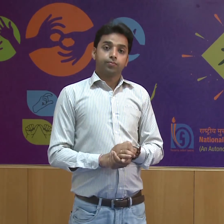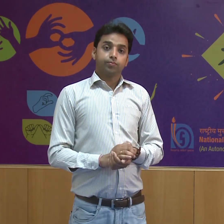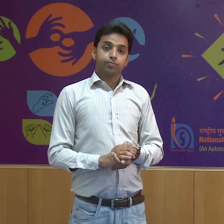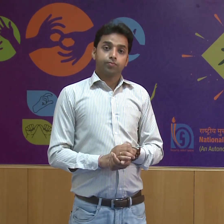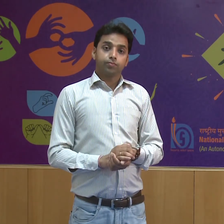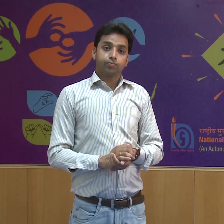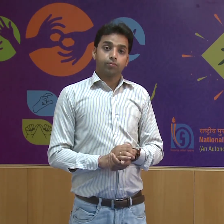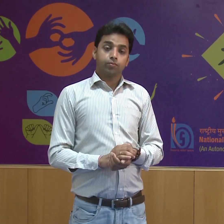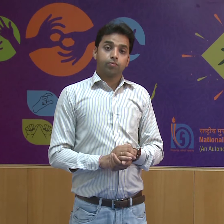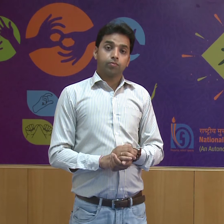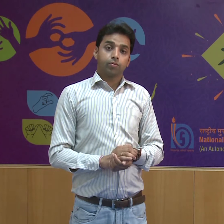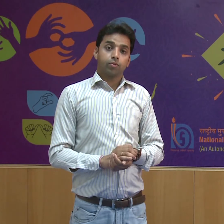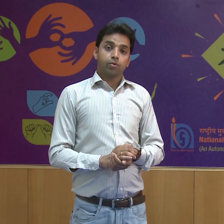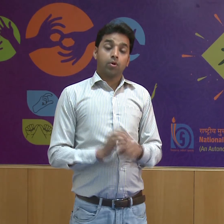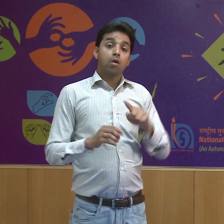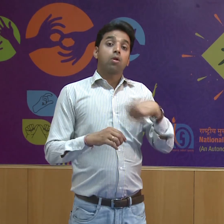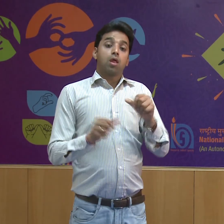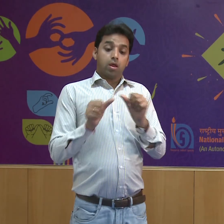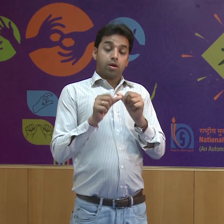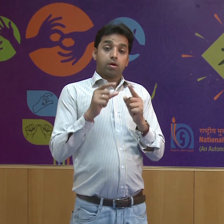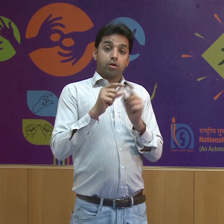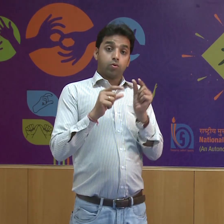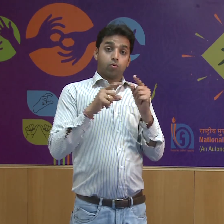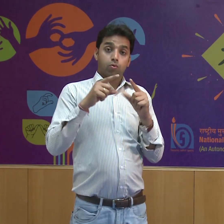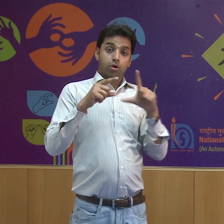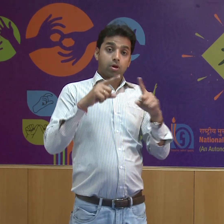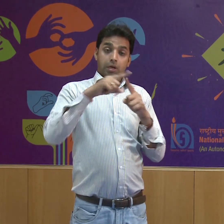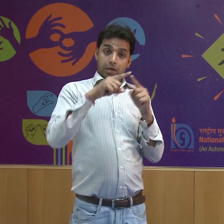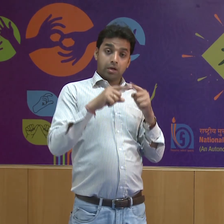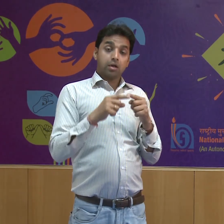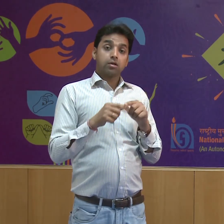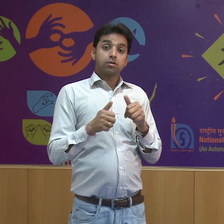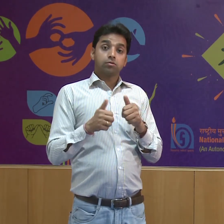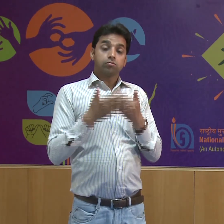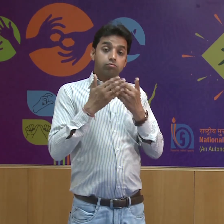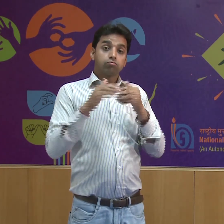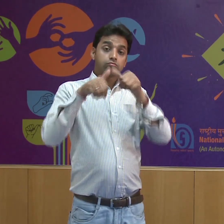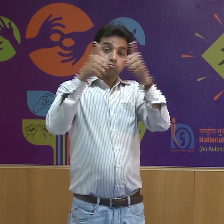For this, the adult education scheme was started.